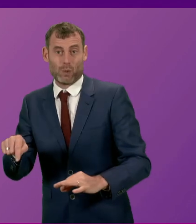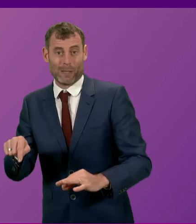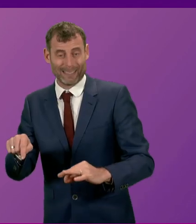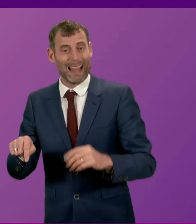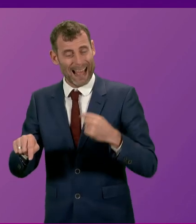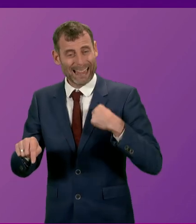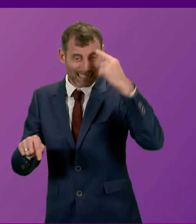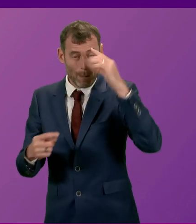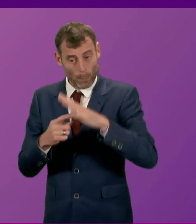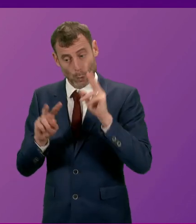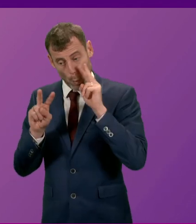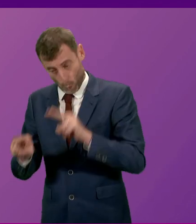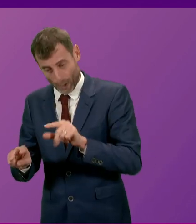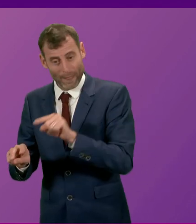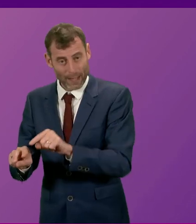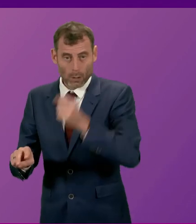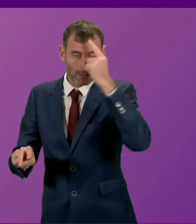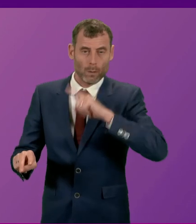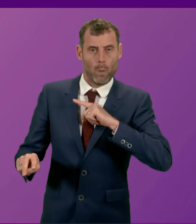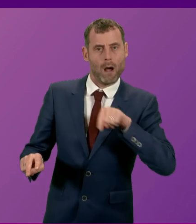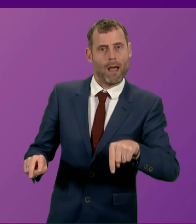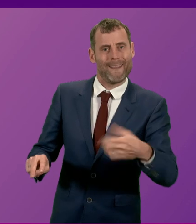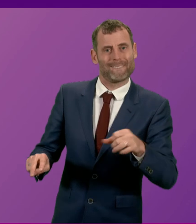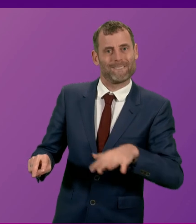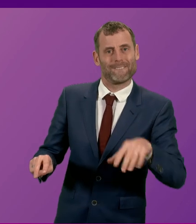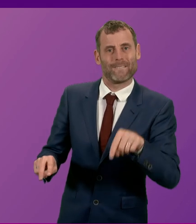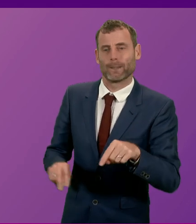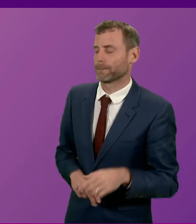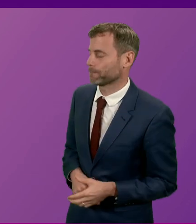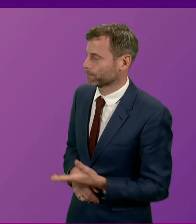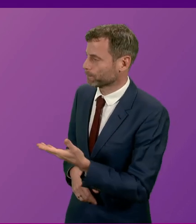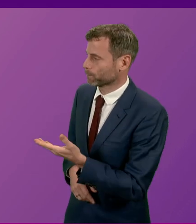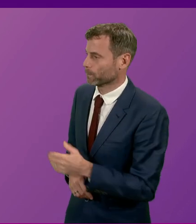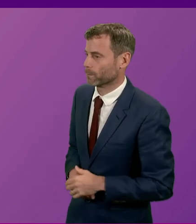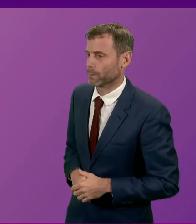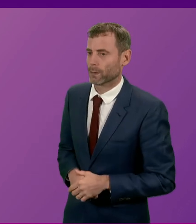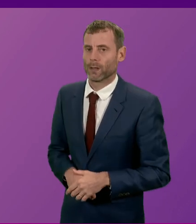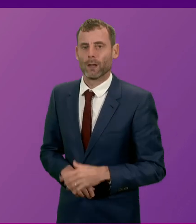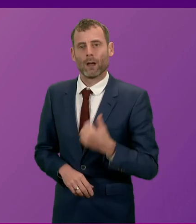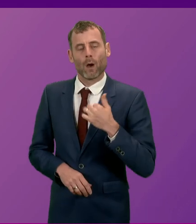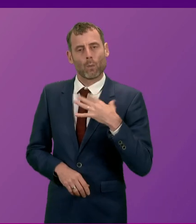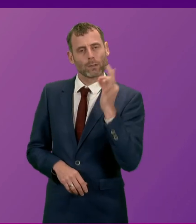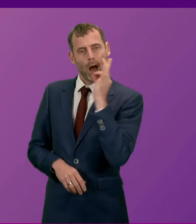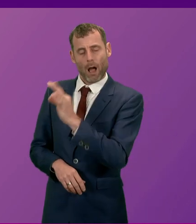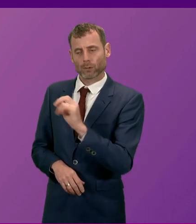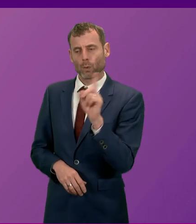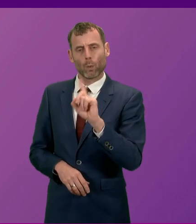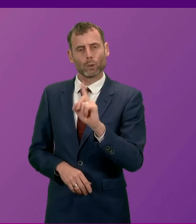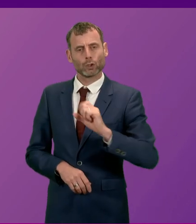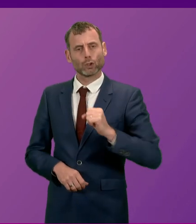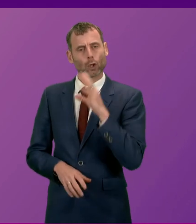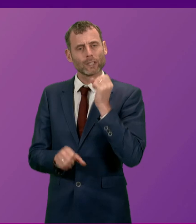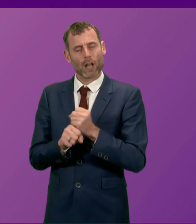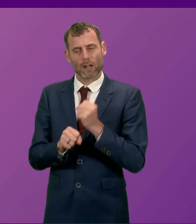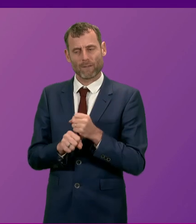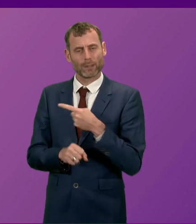to me. Question number six, Christine Graham. Thank you, Presiding Officer, to ask the First Minister what the Scottish Government's response is